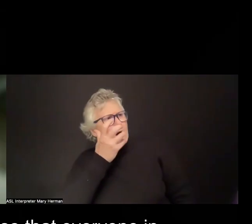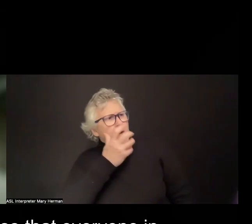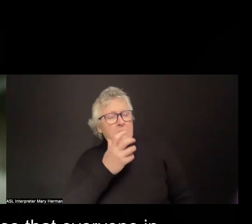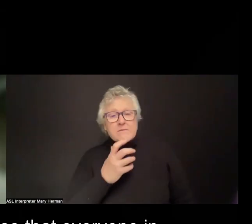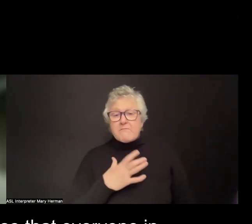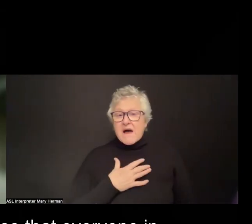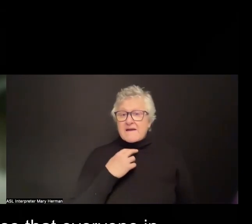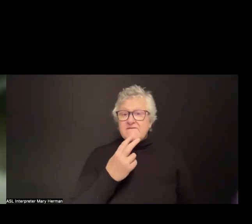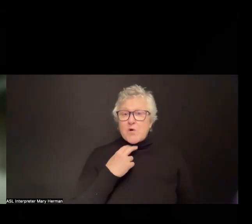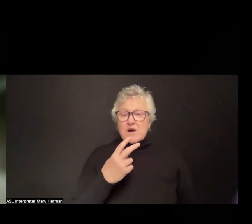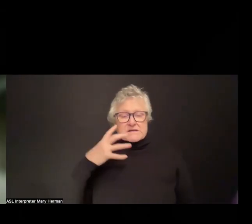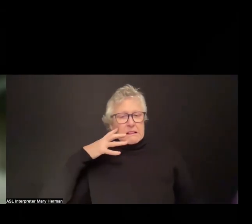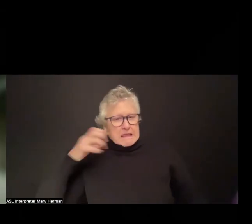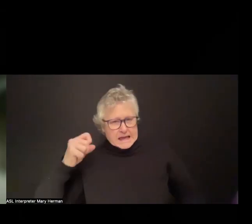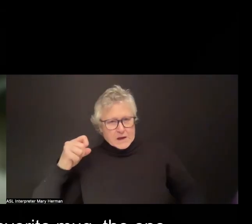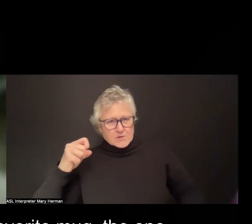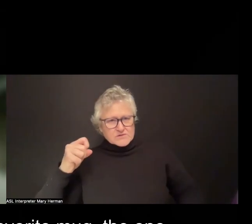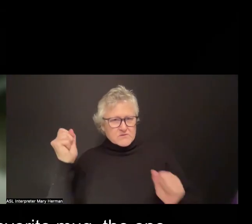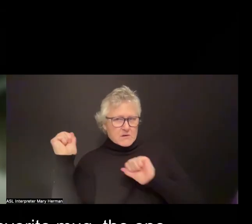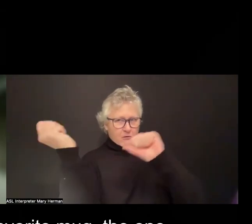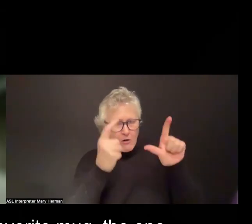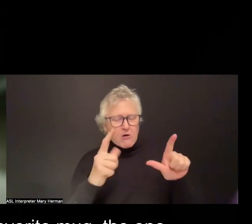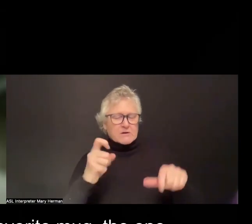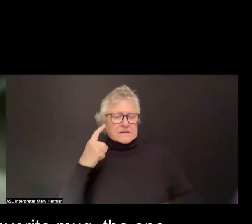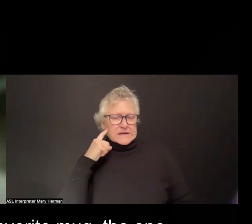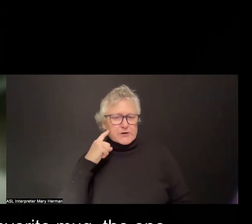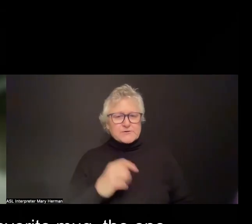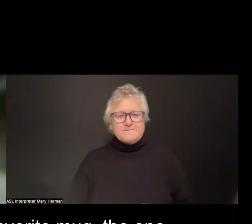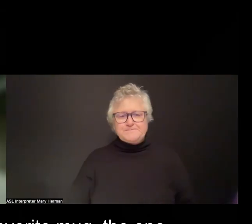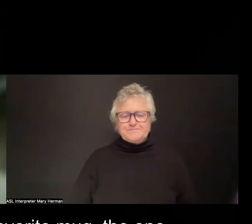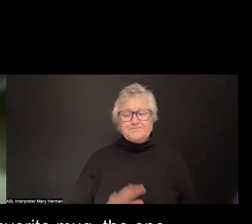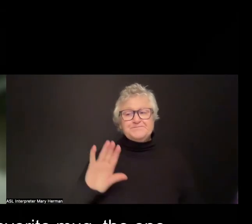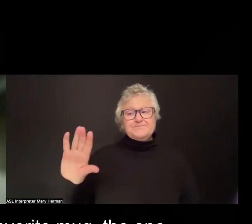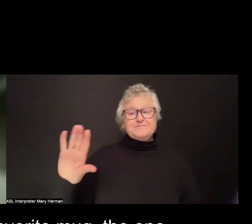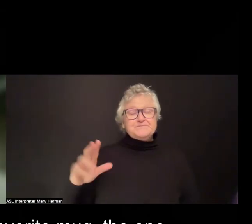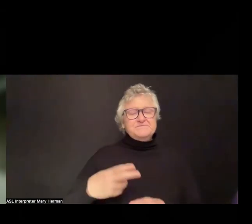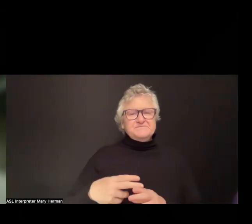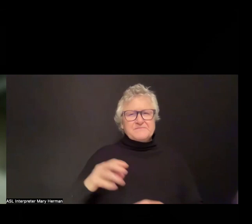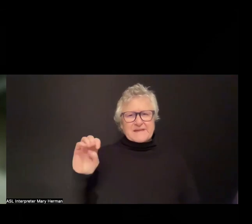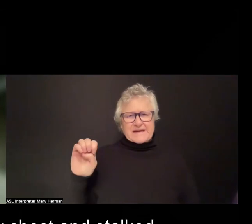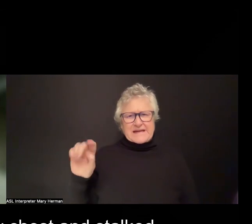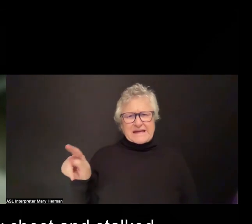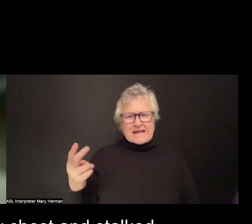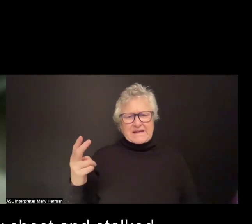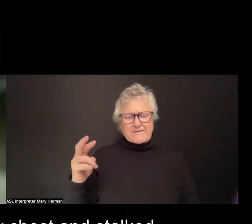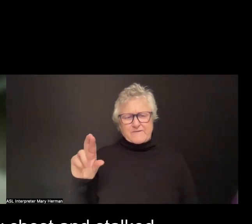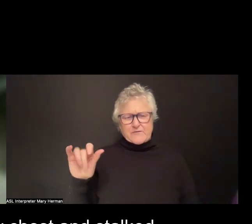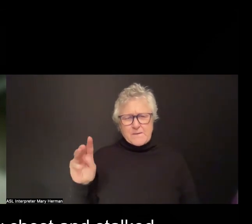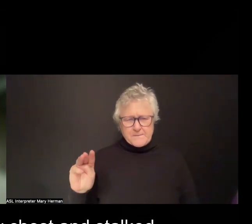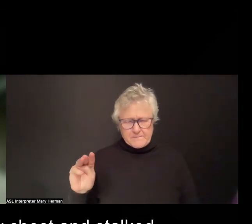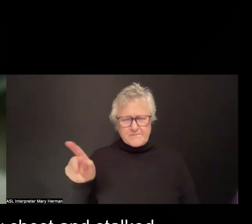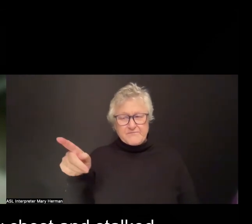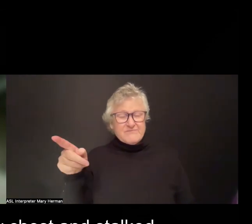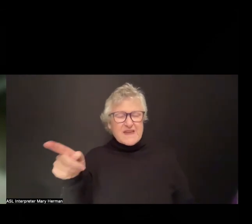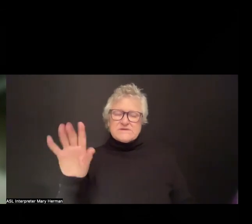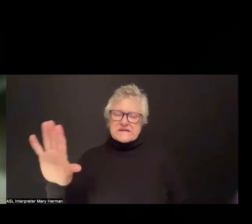room could hear and chuckle. It was Ephraim's favorite mug, the one chased with a bunch of grapes. I clutched it to my chest and